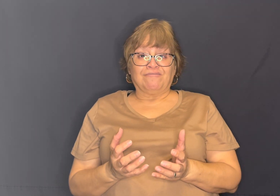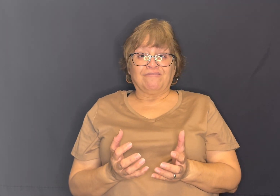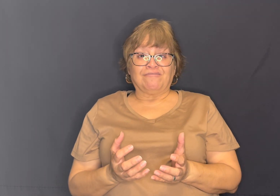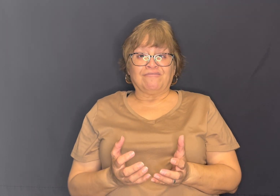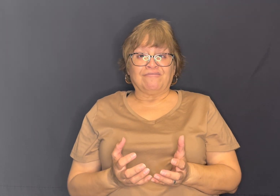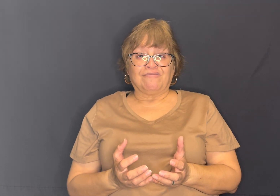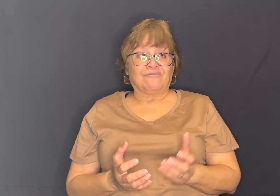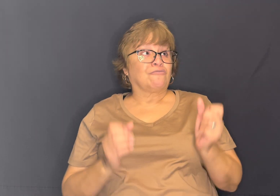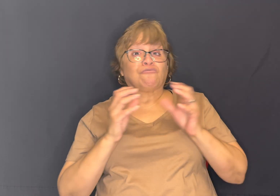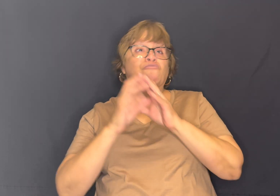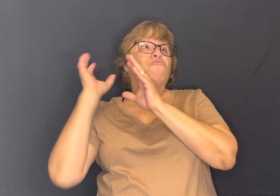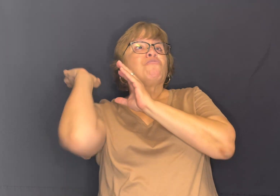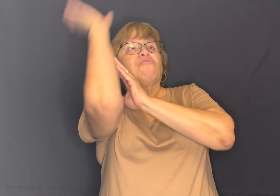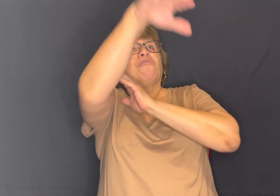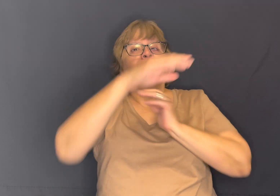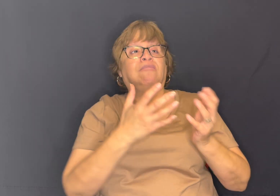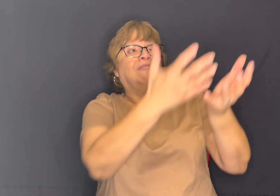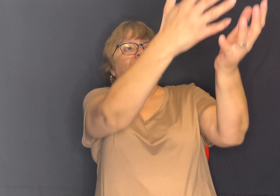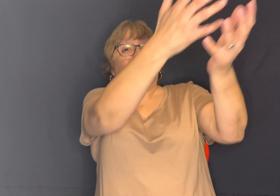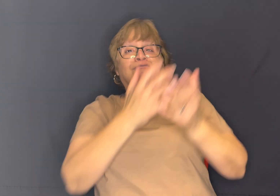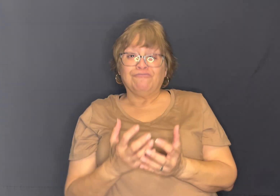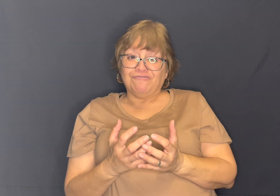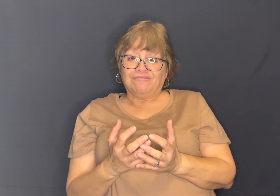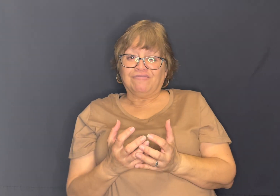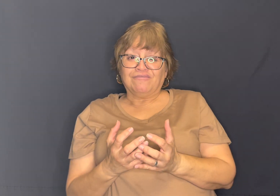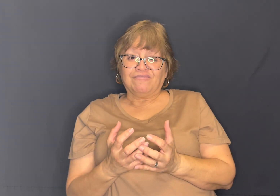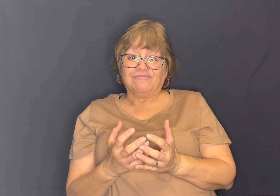Catch. Like if someone throws the ball and you catch it.